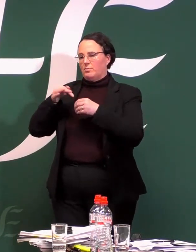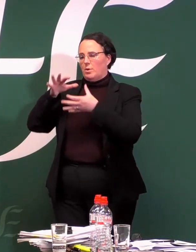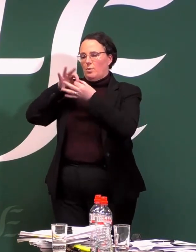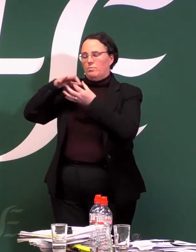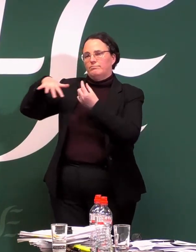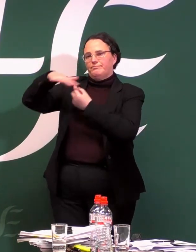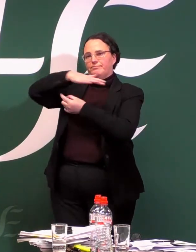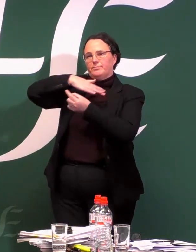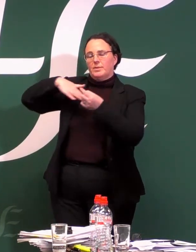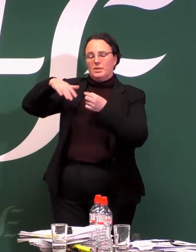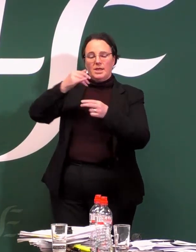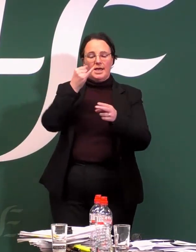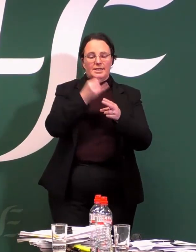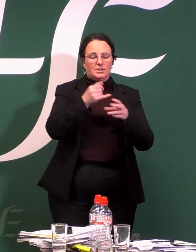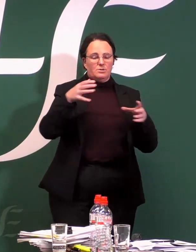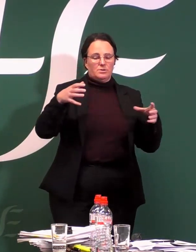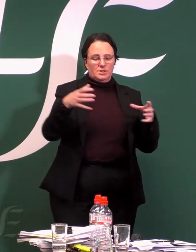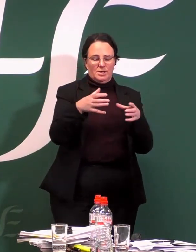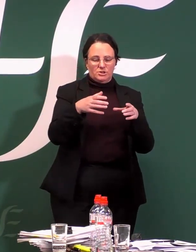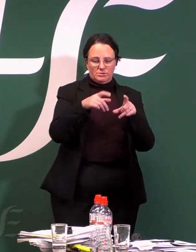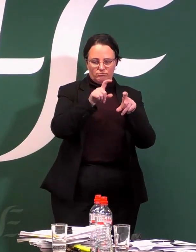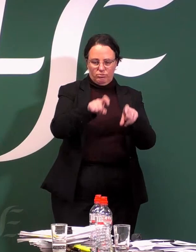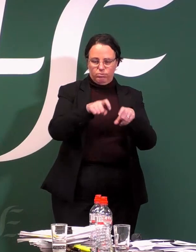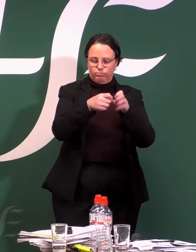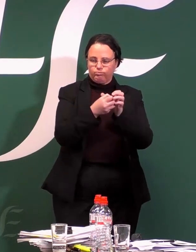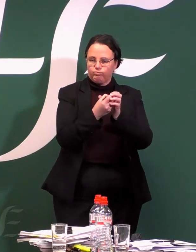that school settings are not incubators,